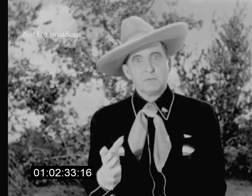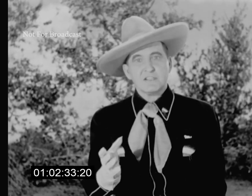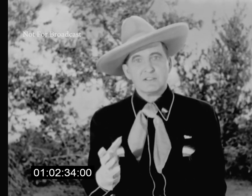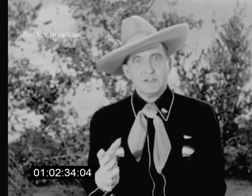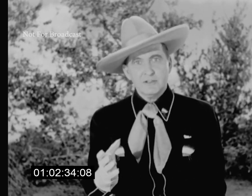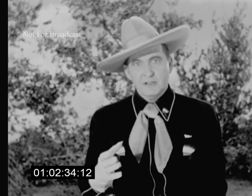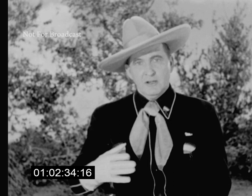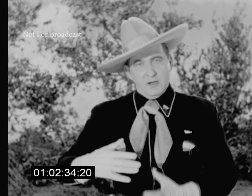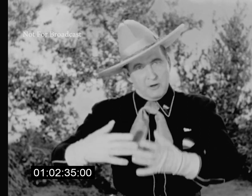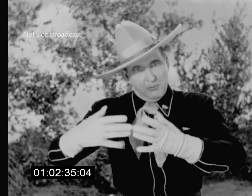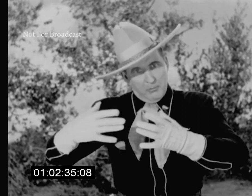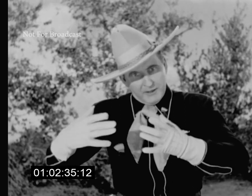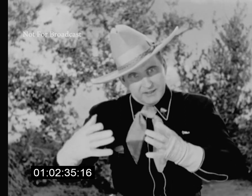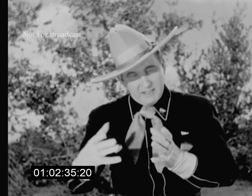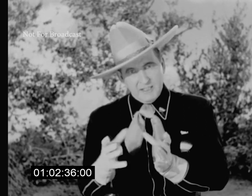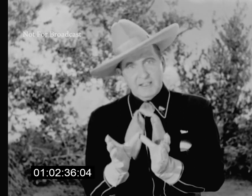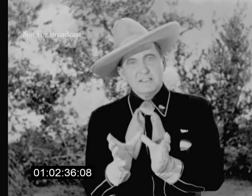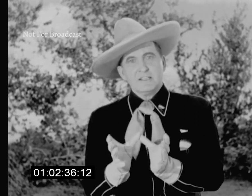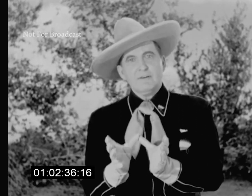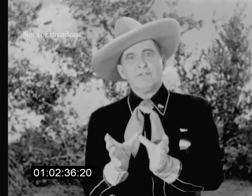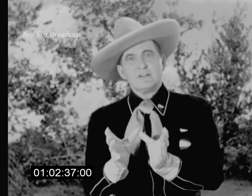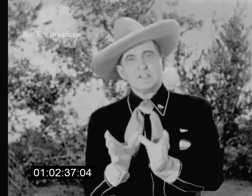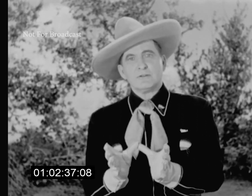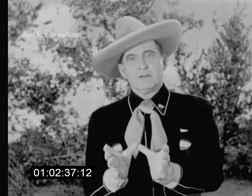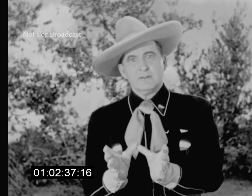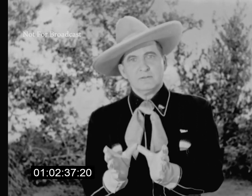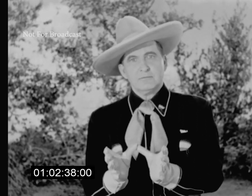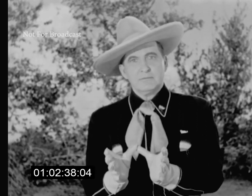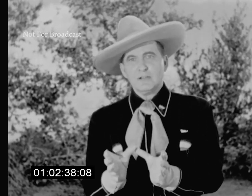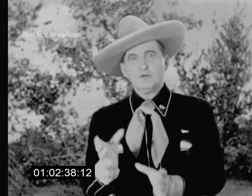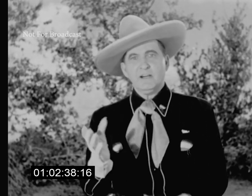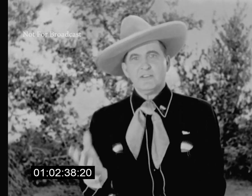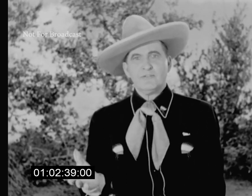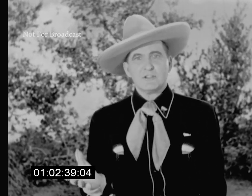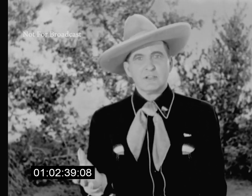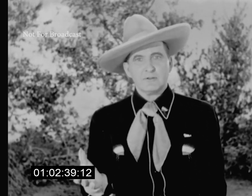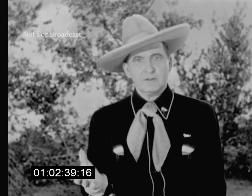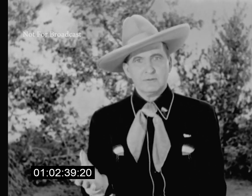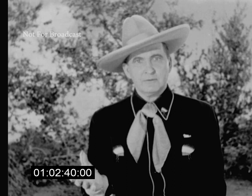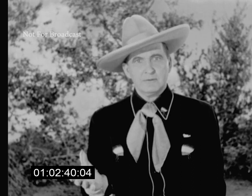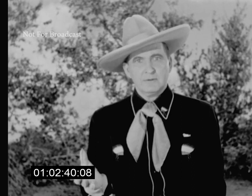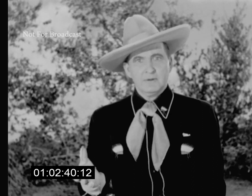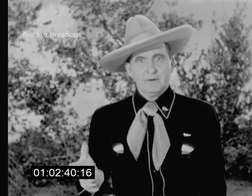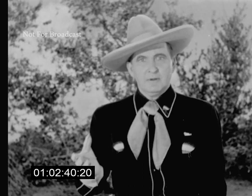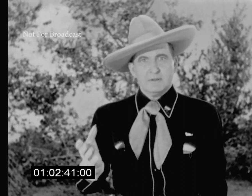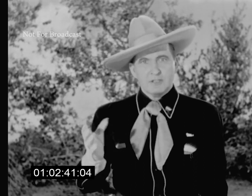is concerned, but the Indians love their children. They'll do anything for the children. There's a